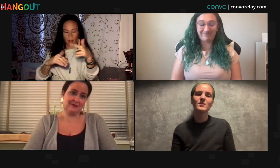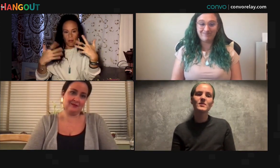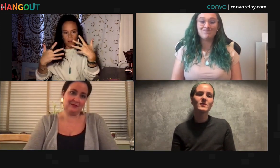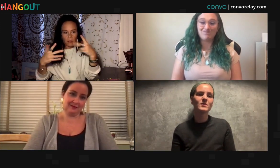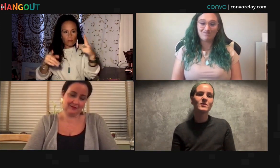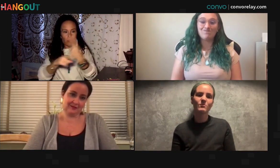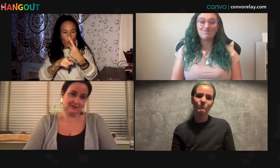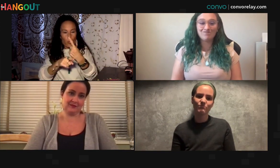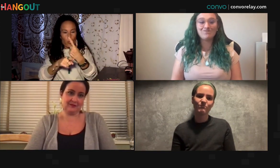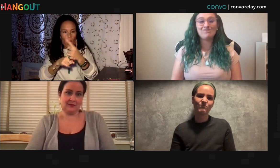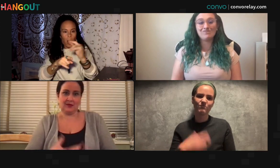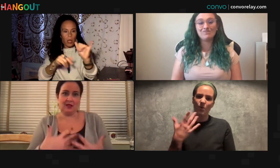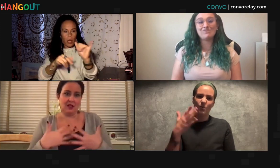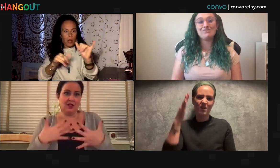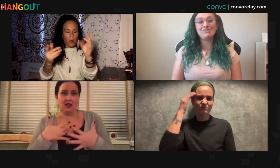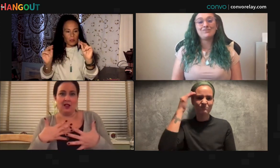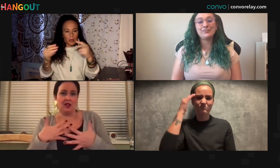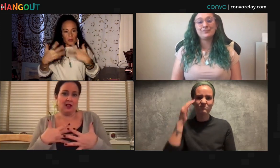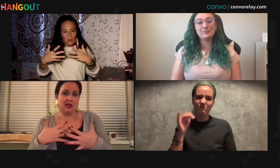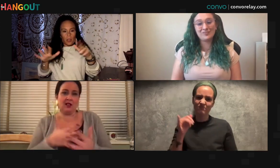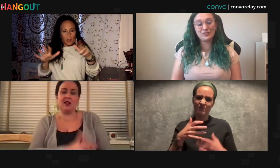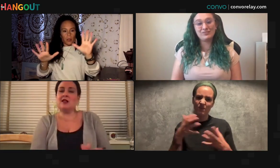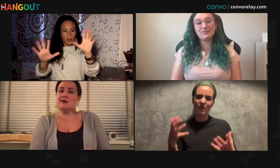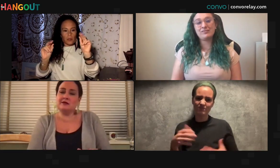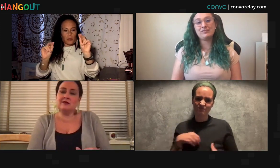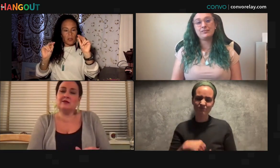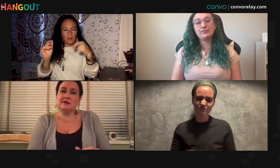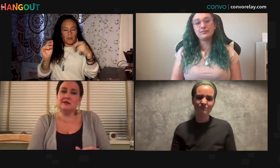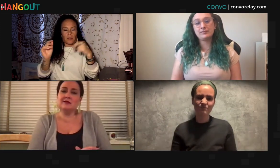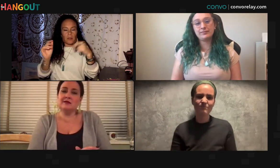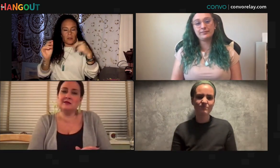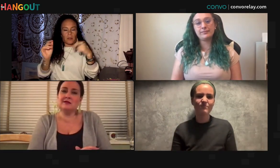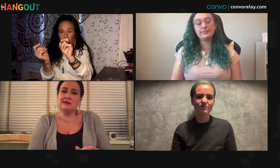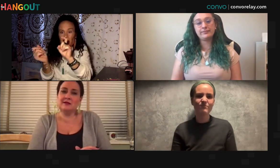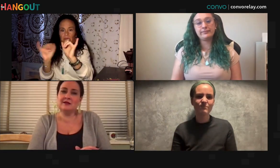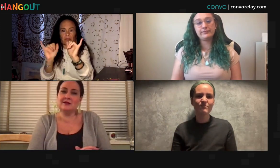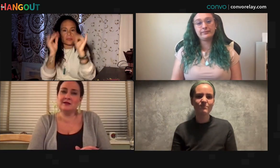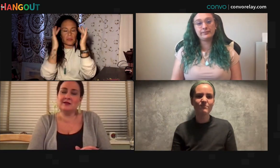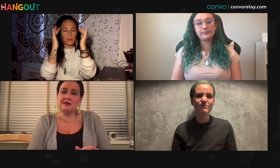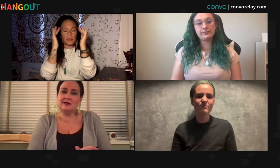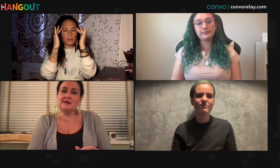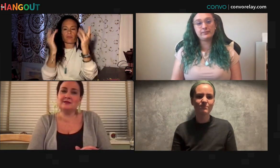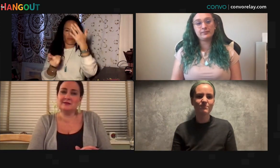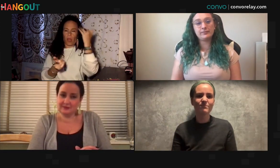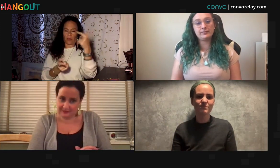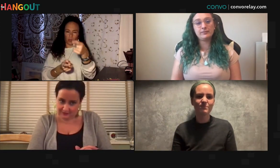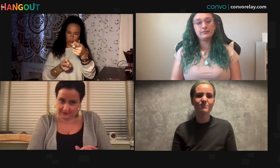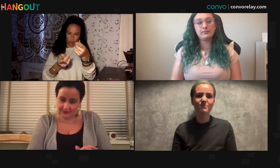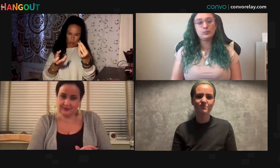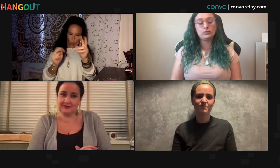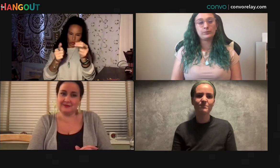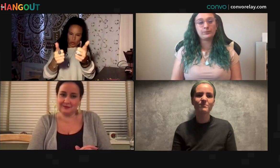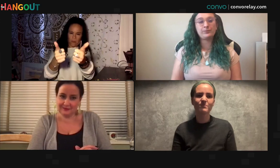the world operates on that. And people are very hesitant to do anything and they're in their fight or flight